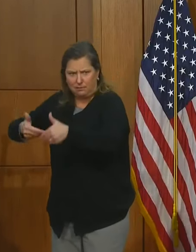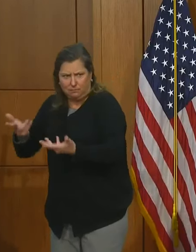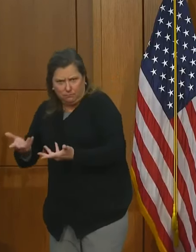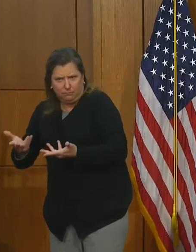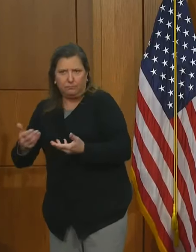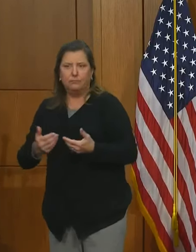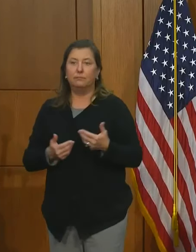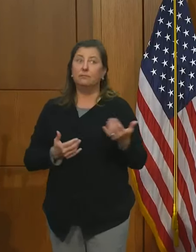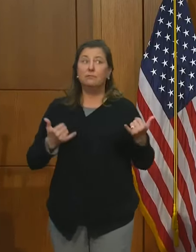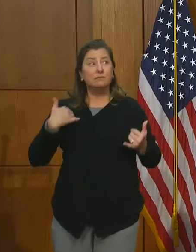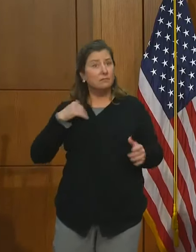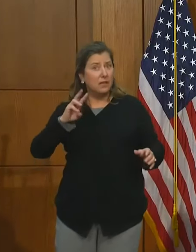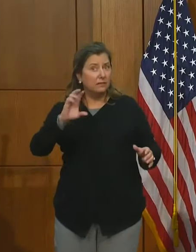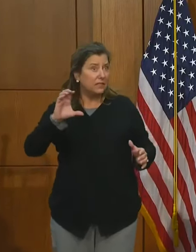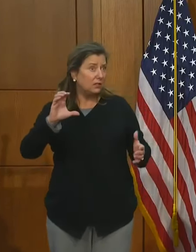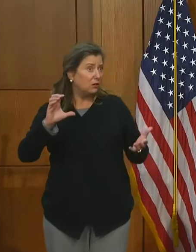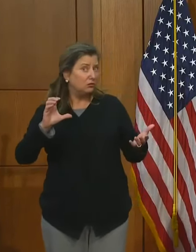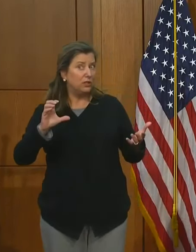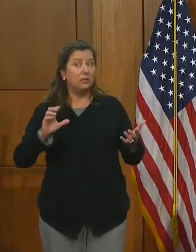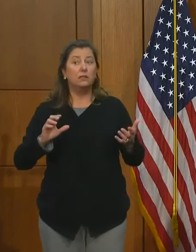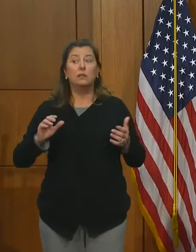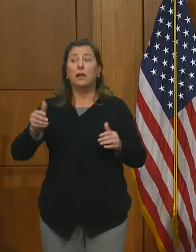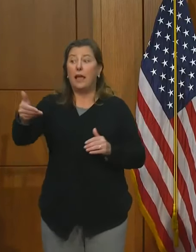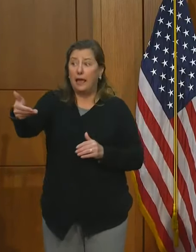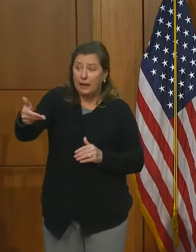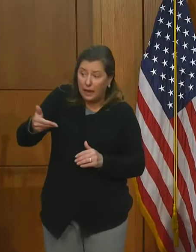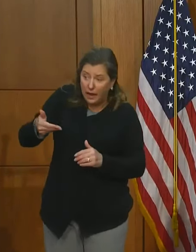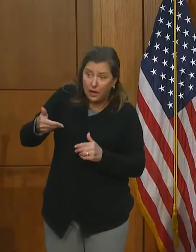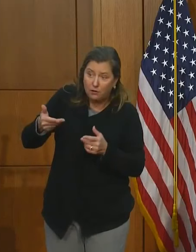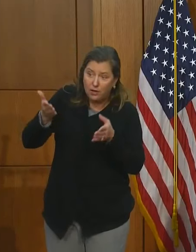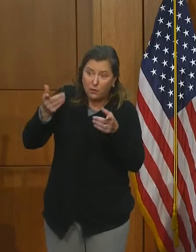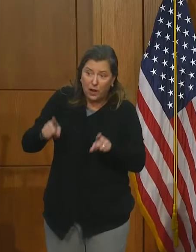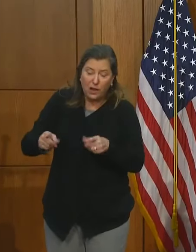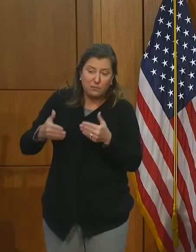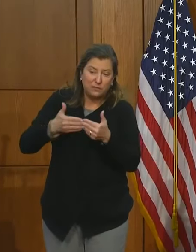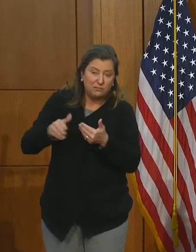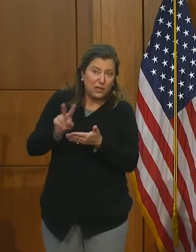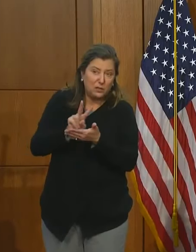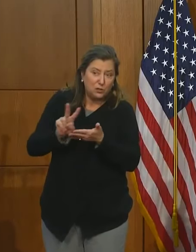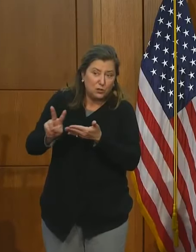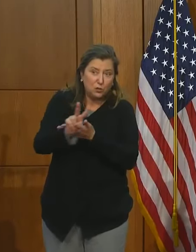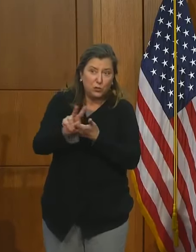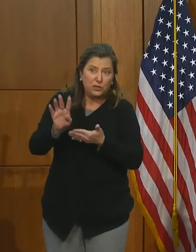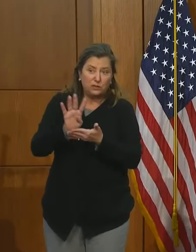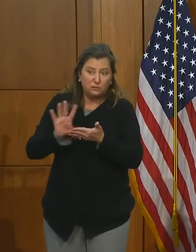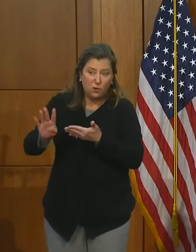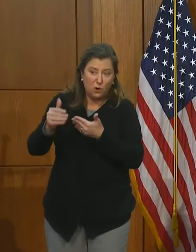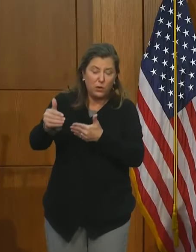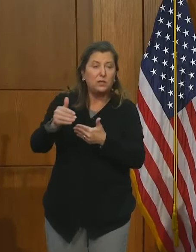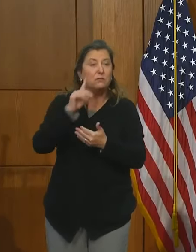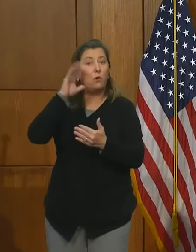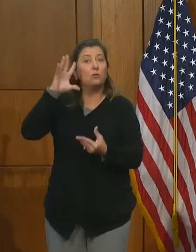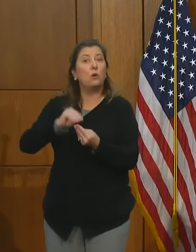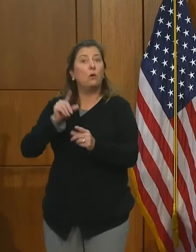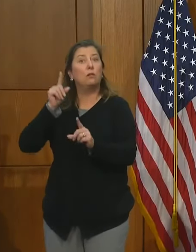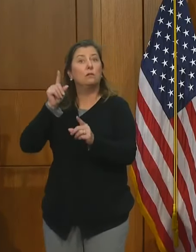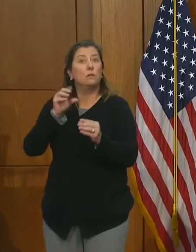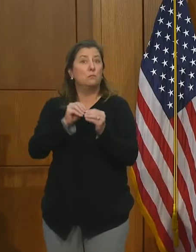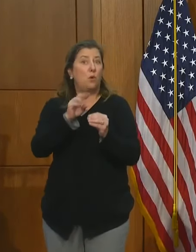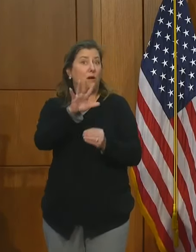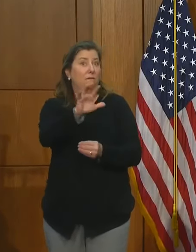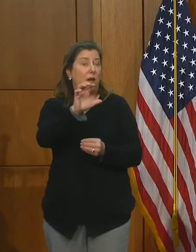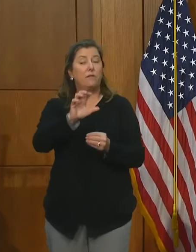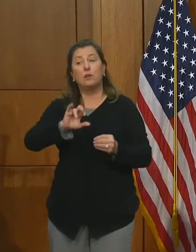over 600, and the hiring experience will be over the next 2 to 4 weeks to get an additional 500, and then in June,